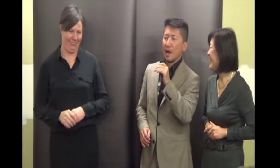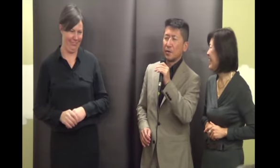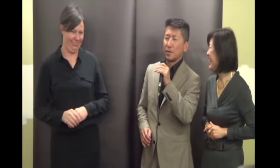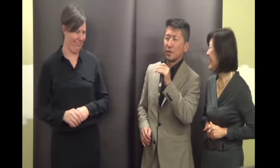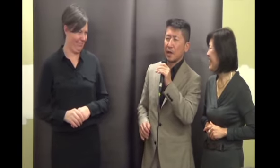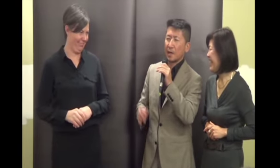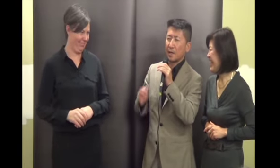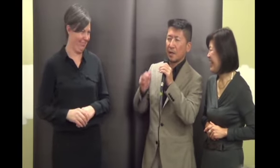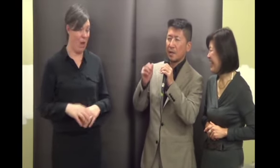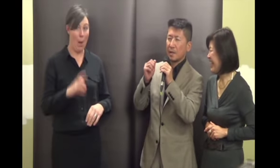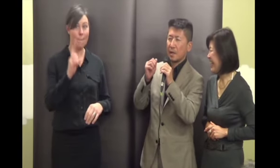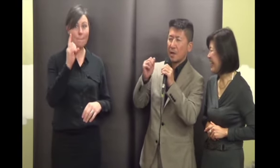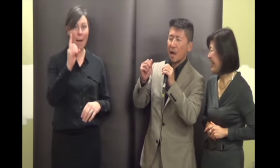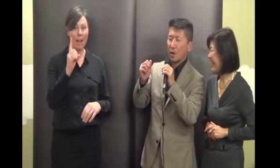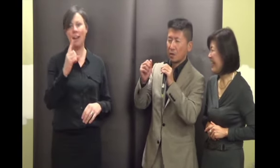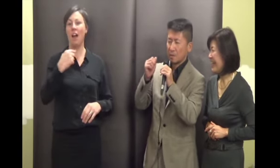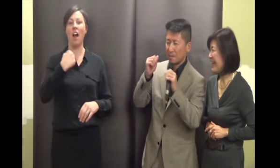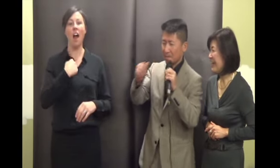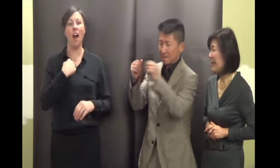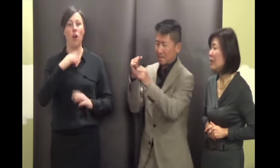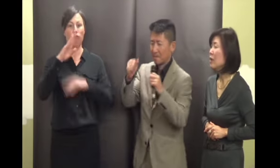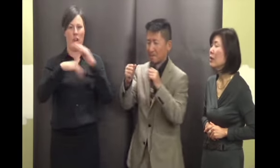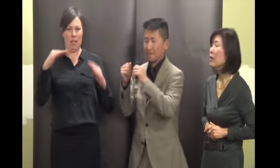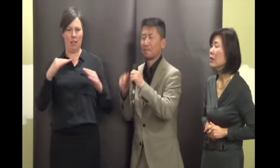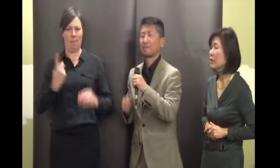But I do karate alone.